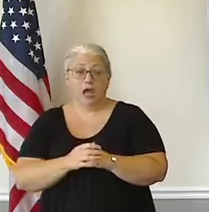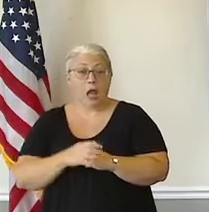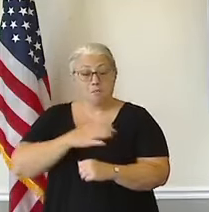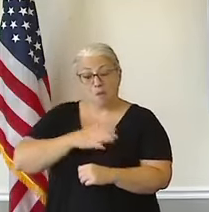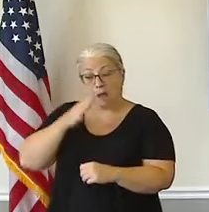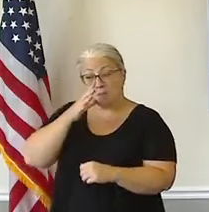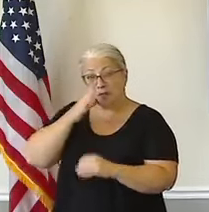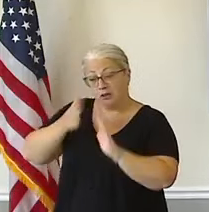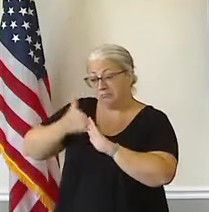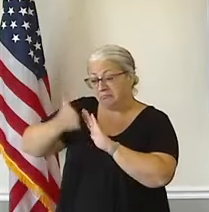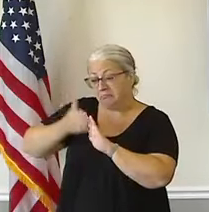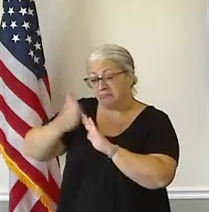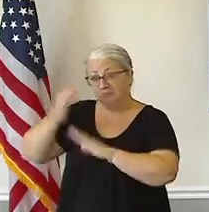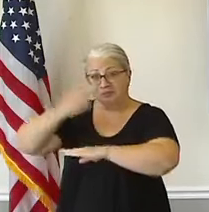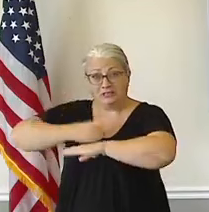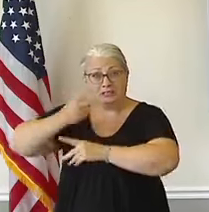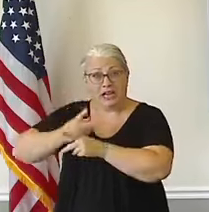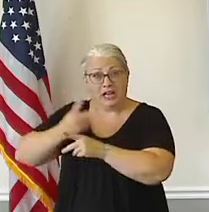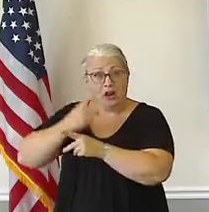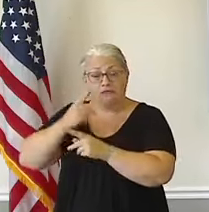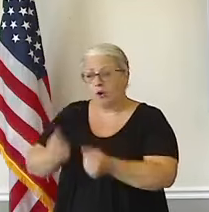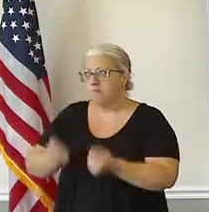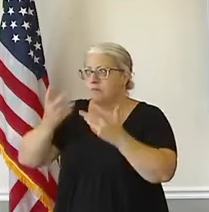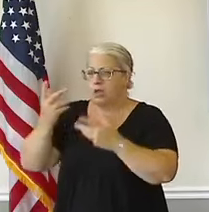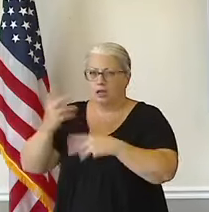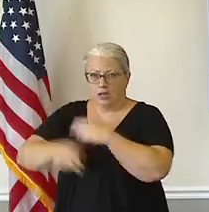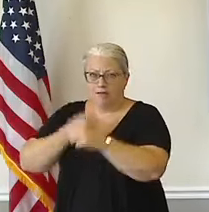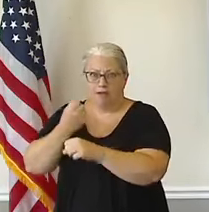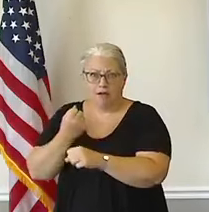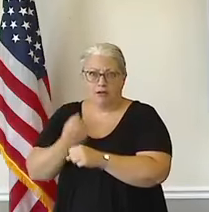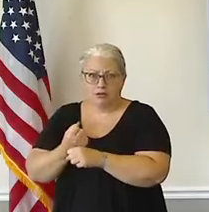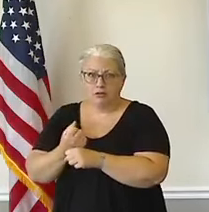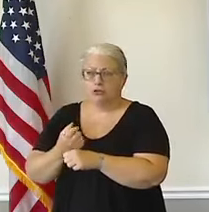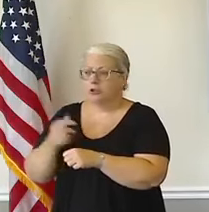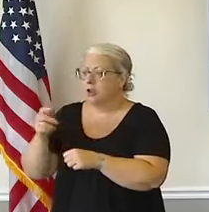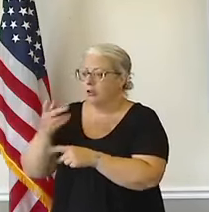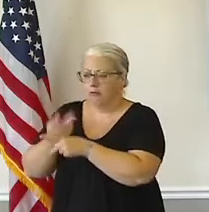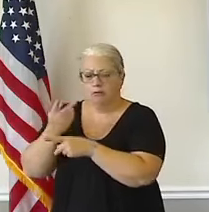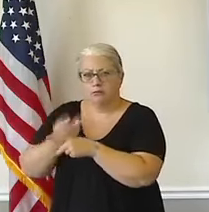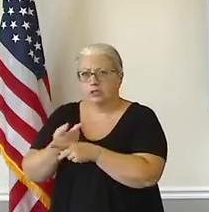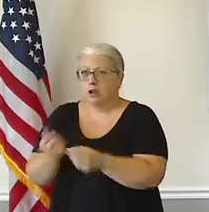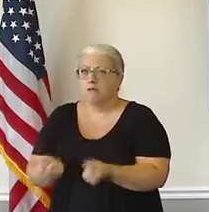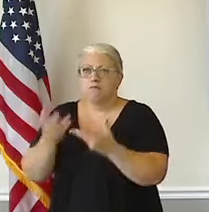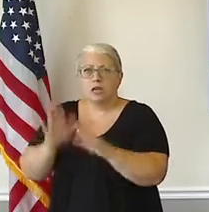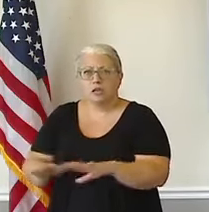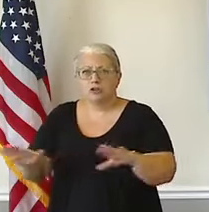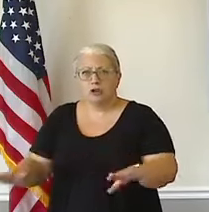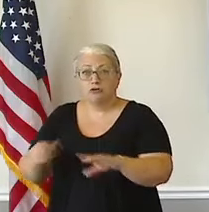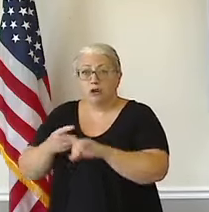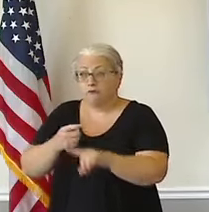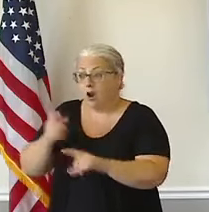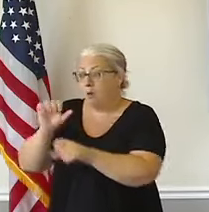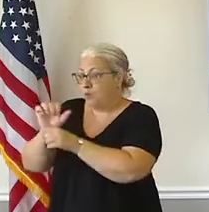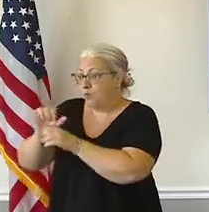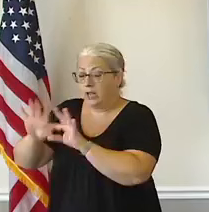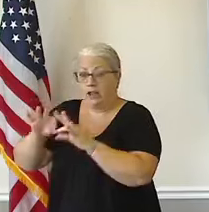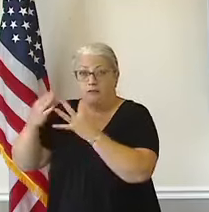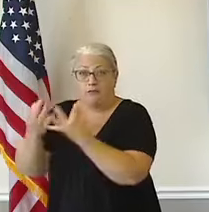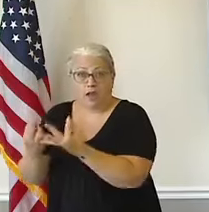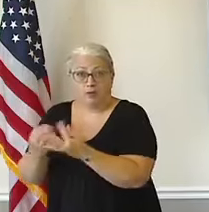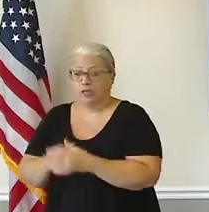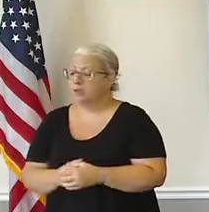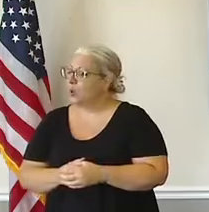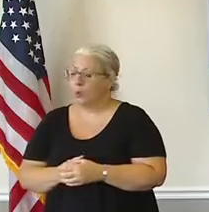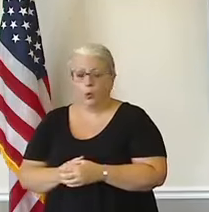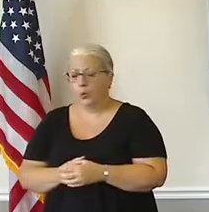for years, and as a babysitter, basically, for a lot of working families. And the challenge is great. There's not adequate